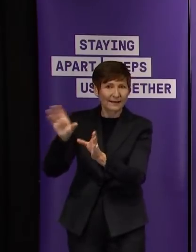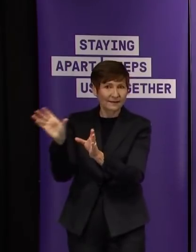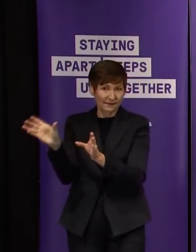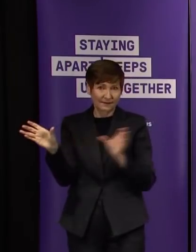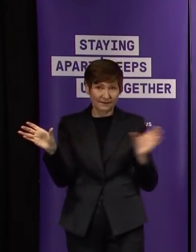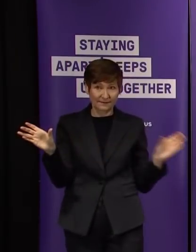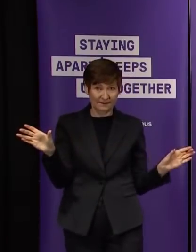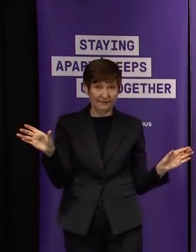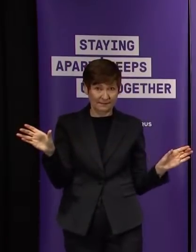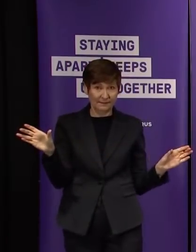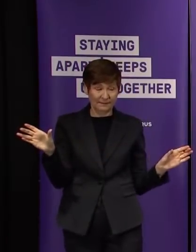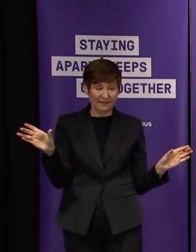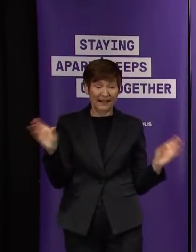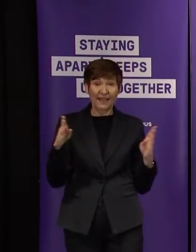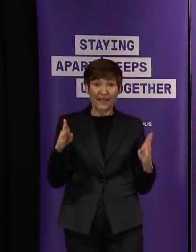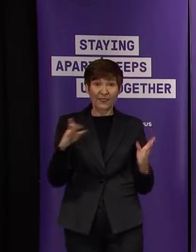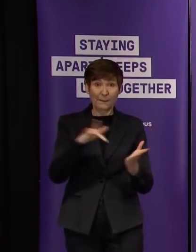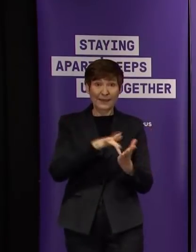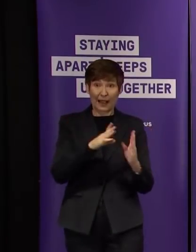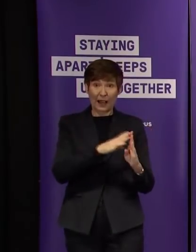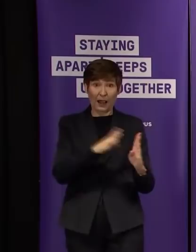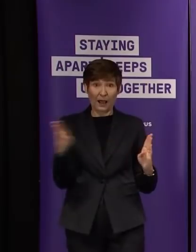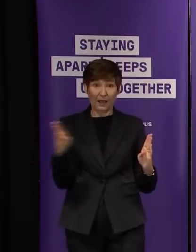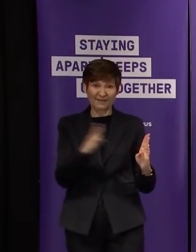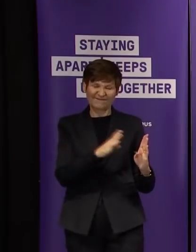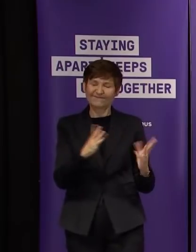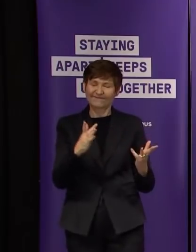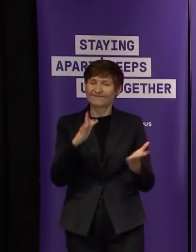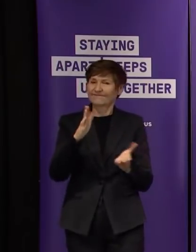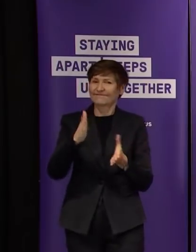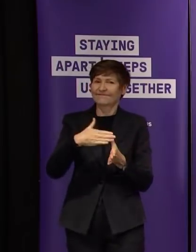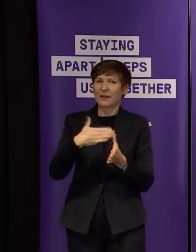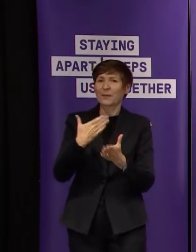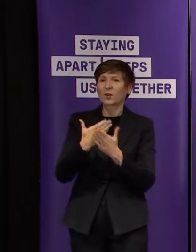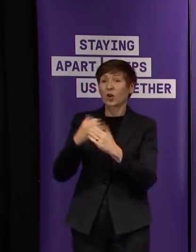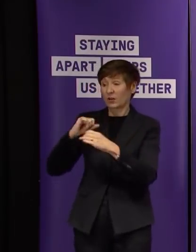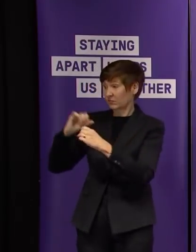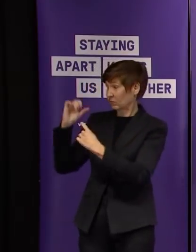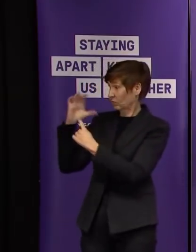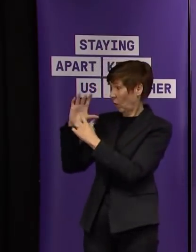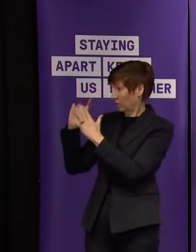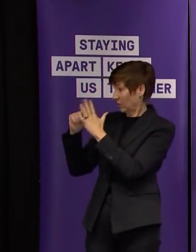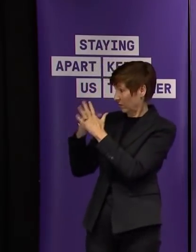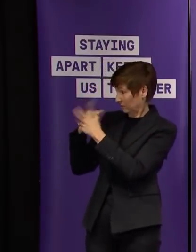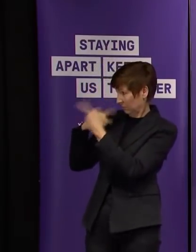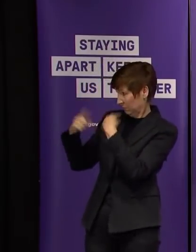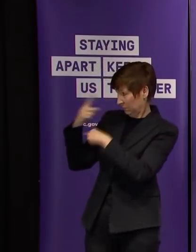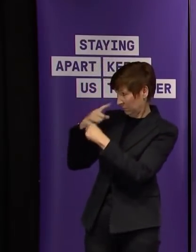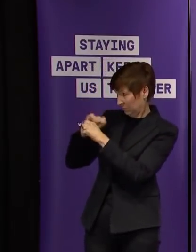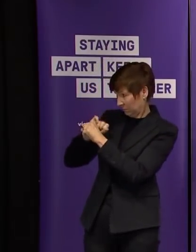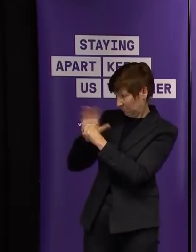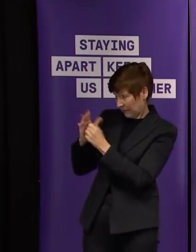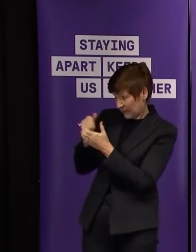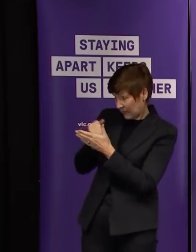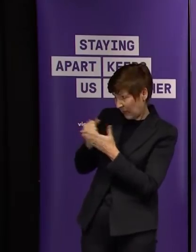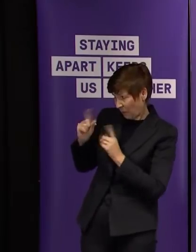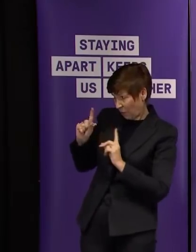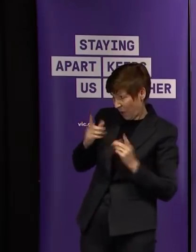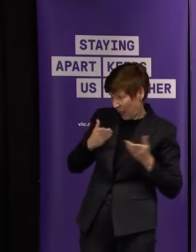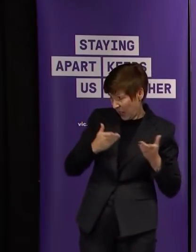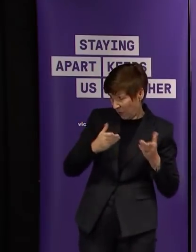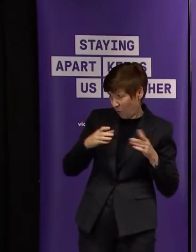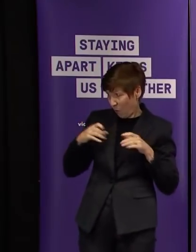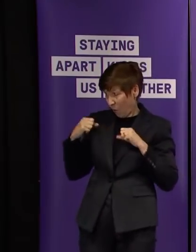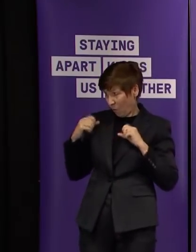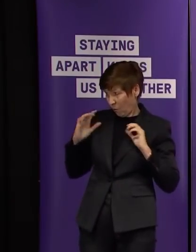year 10, that will be entirely based on the case numbers and how we're travelling. Just looking at the roadmap, are we basically going